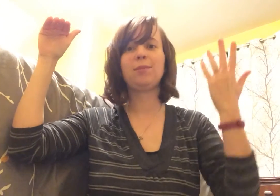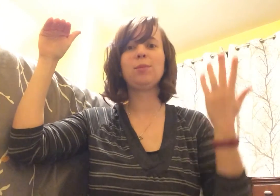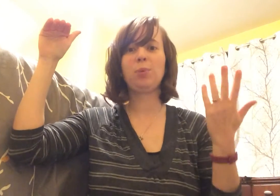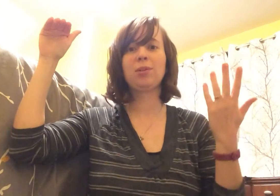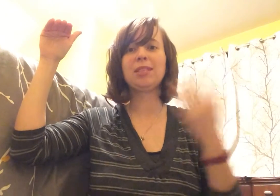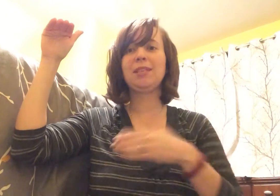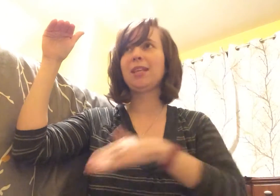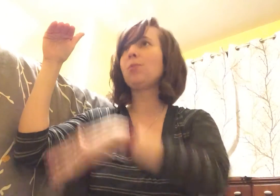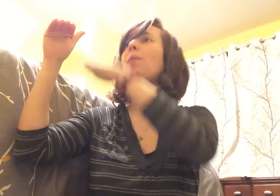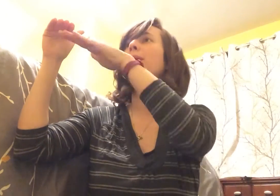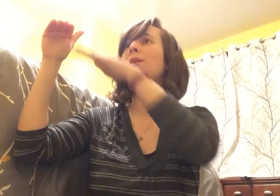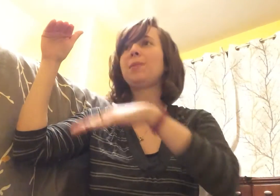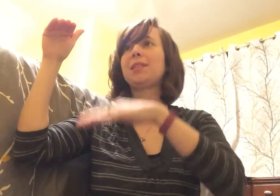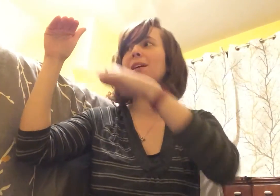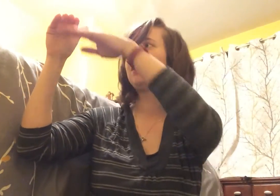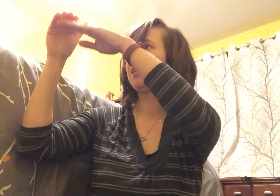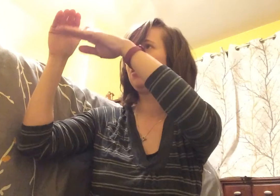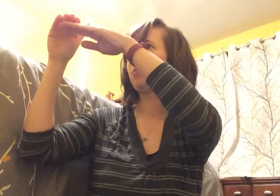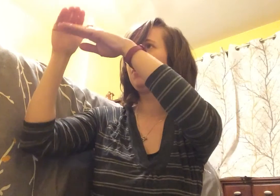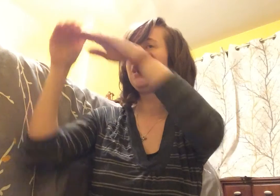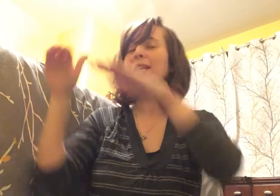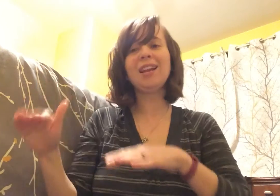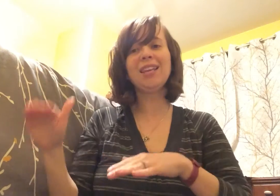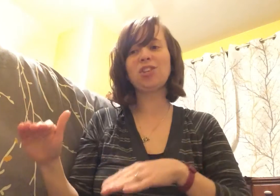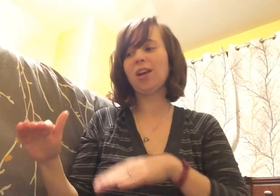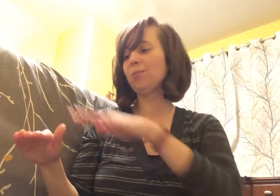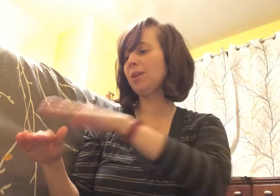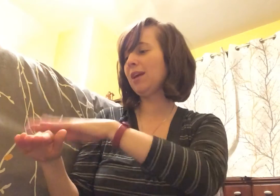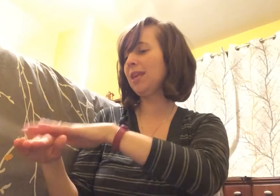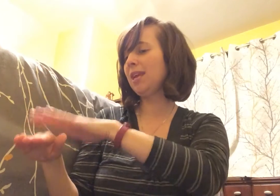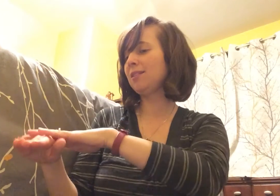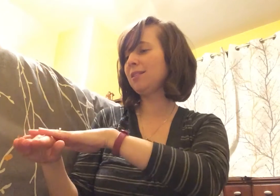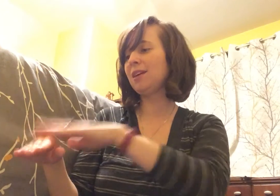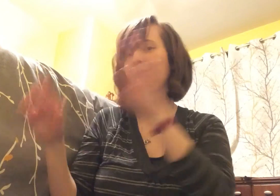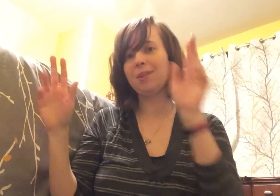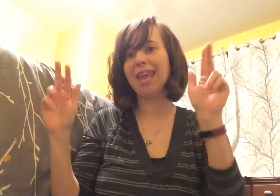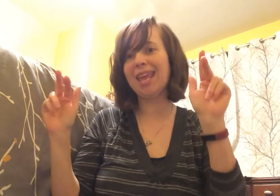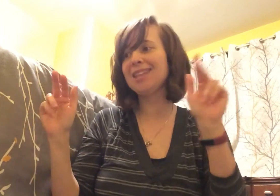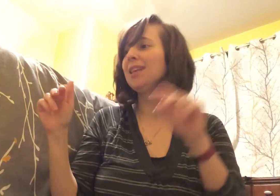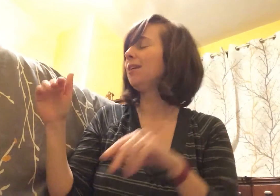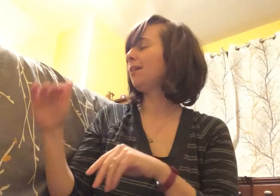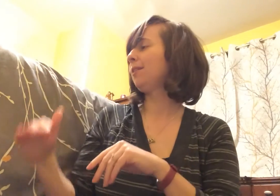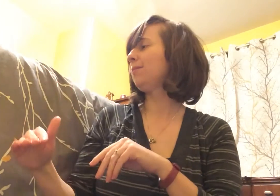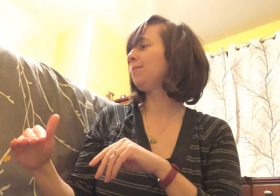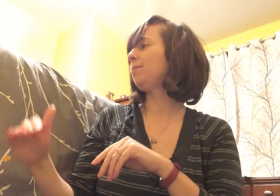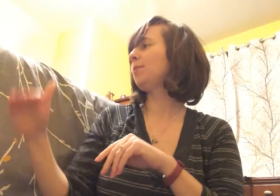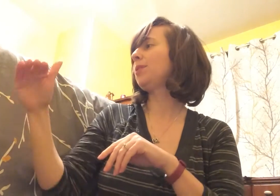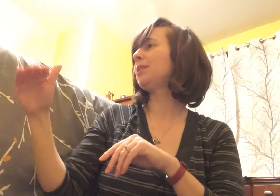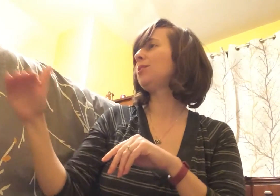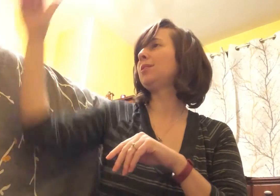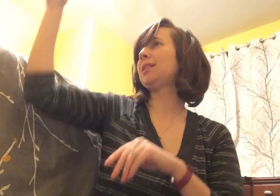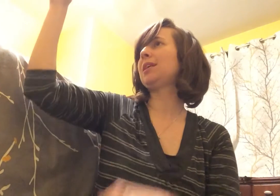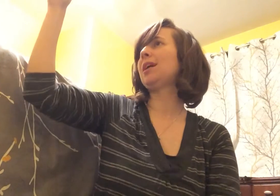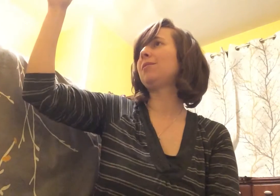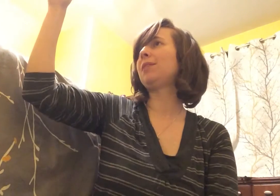the person that's growing up is kind of like child, where you have the hand on top of the head. But with adult, it's kind of like